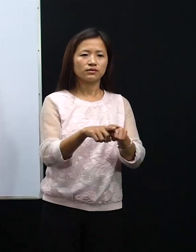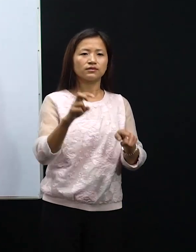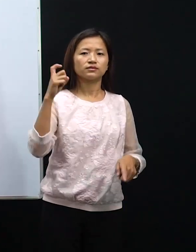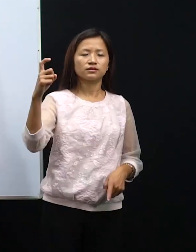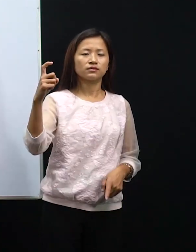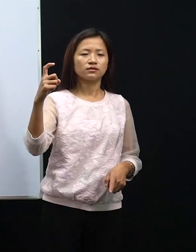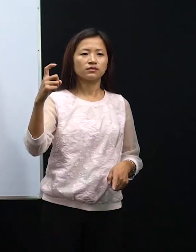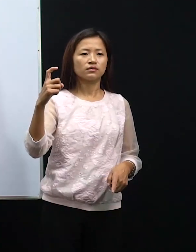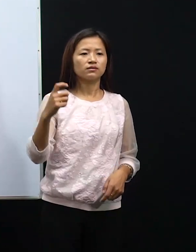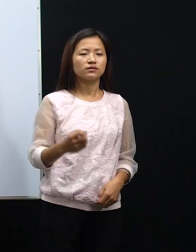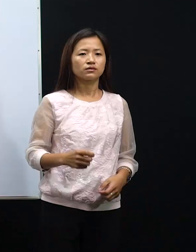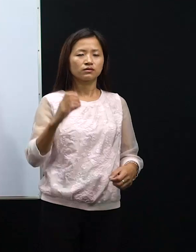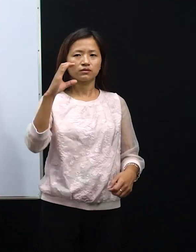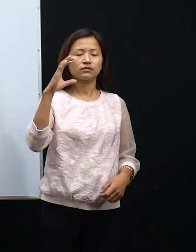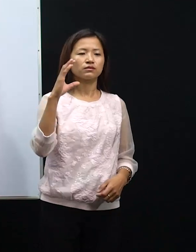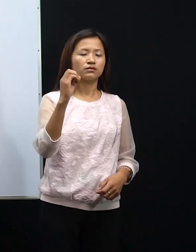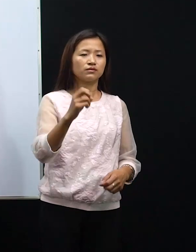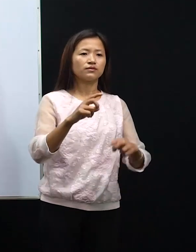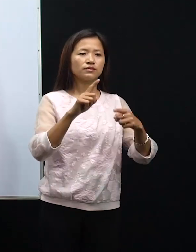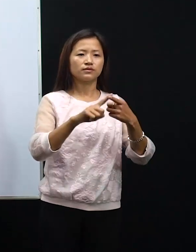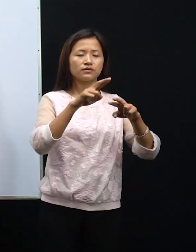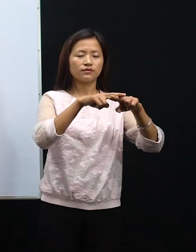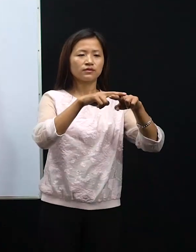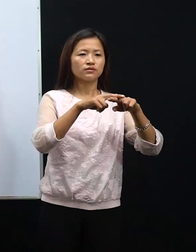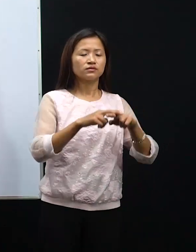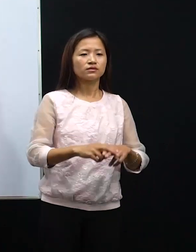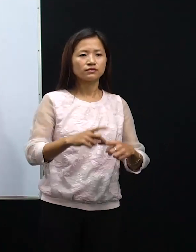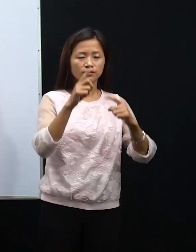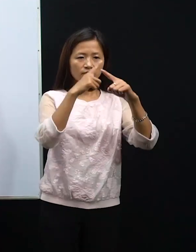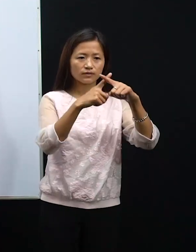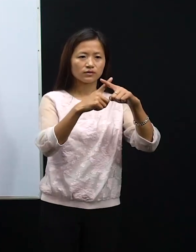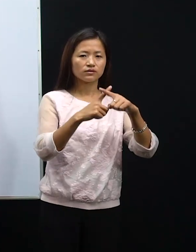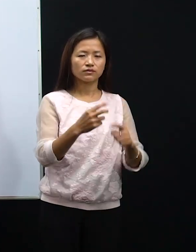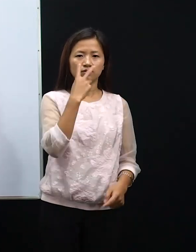are the coefficients of x. So if you look at the